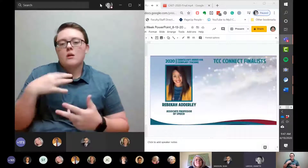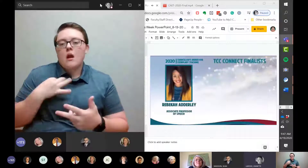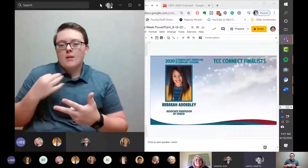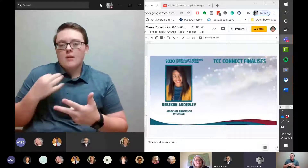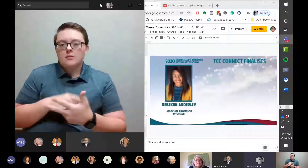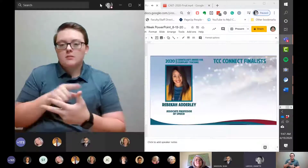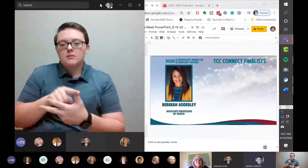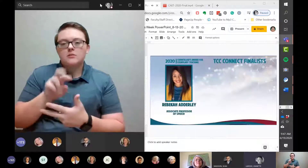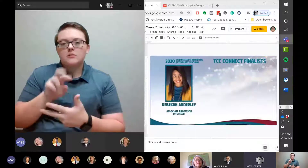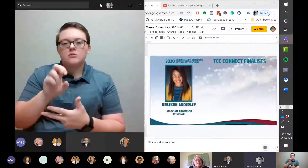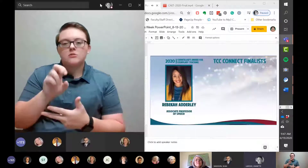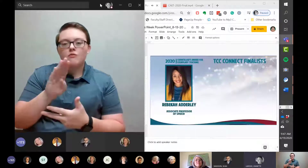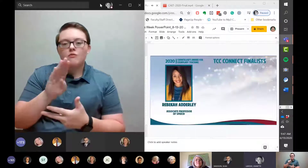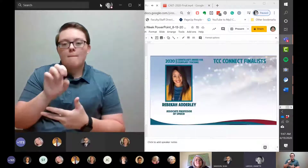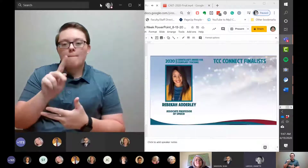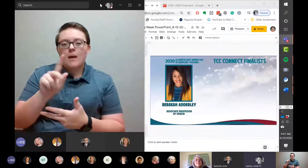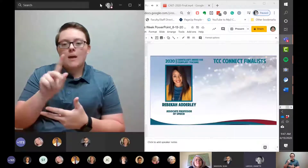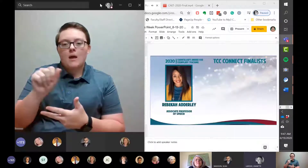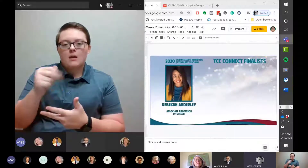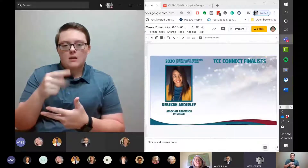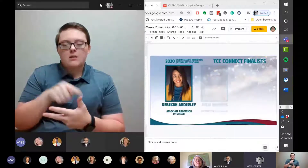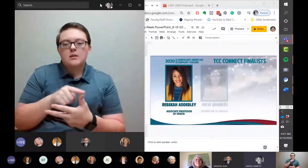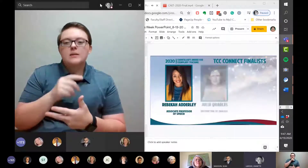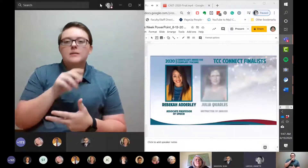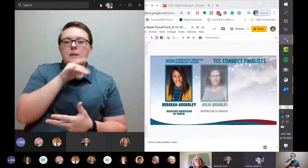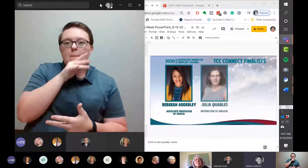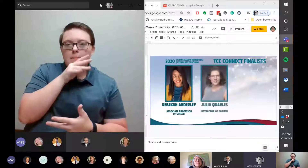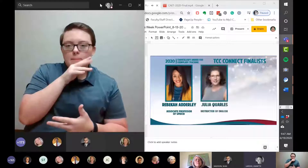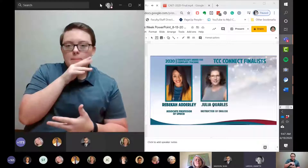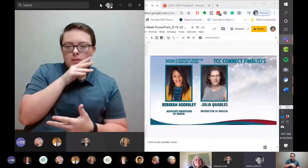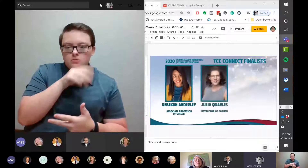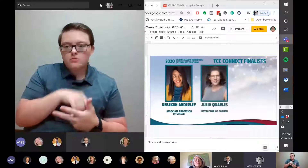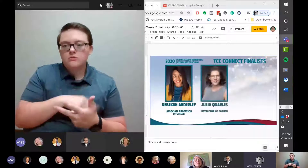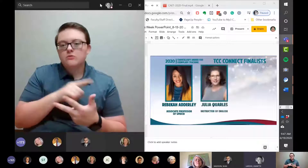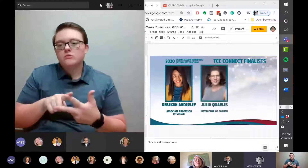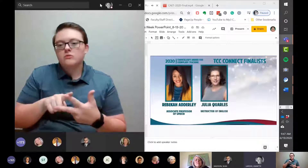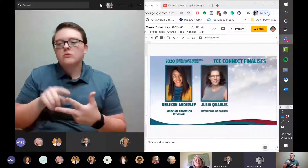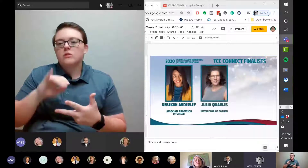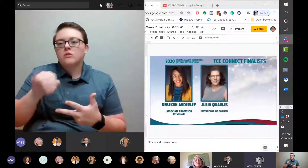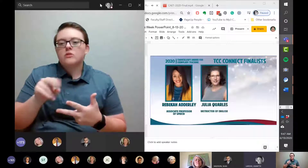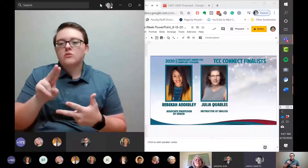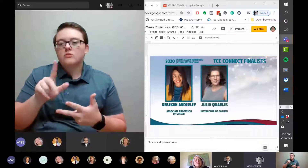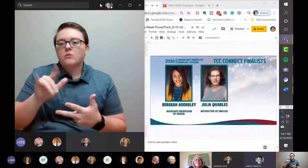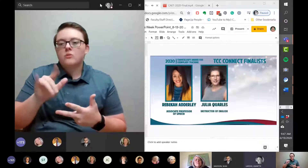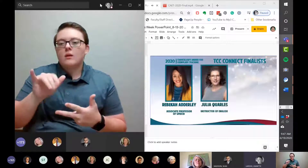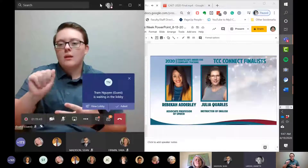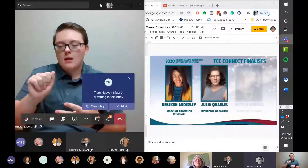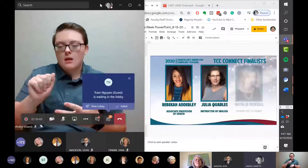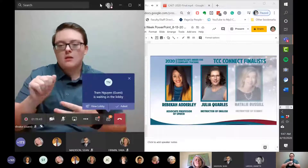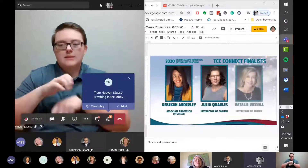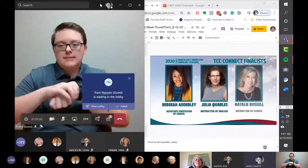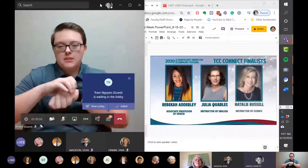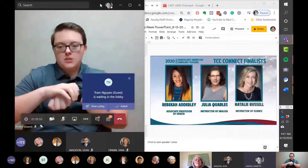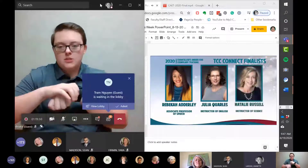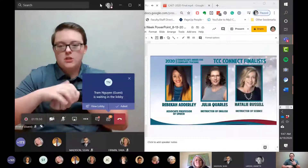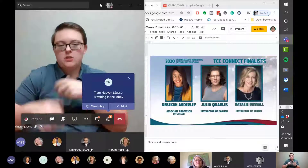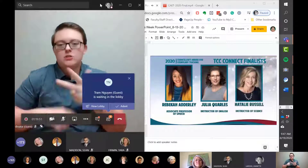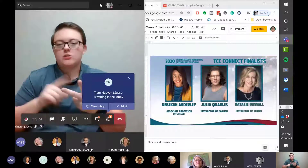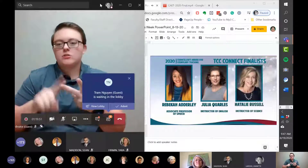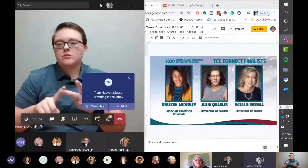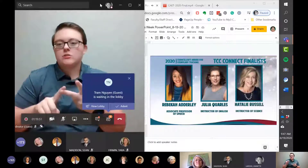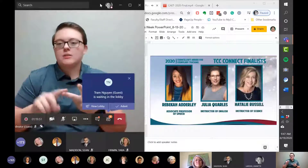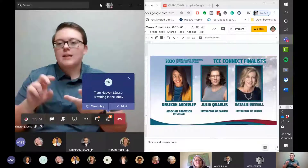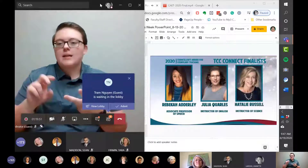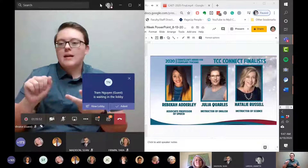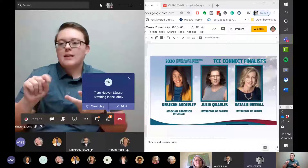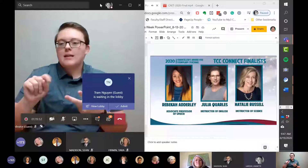Rebecca Adderley, Associate Professor of Speech, Ms. Julia Quarles, Instructor of English, Ms. Natalie Russell,